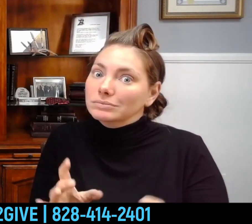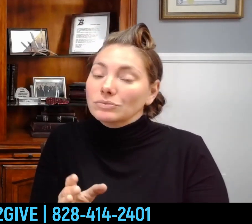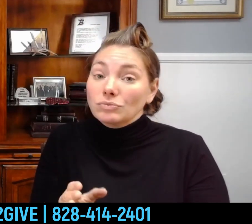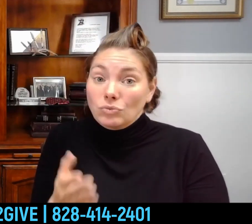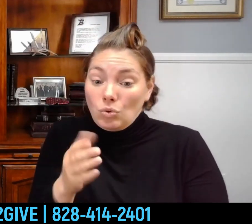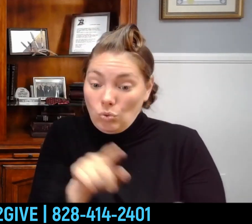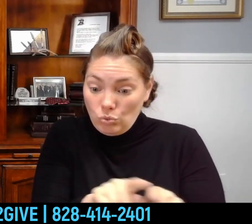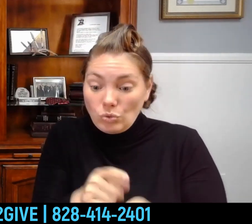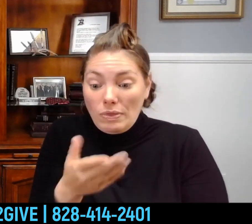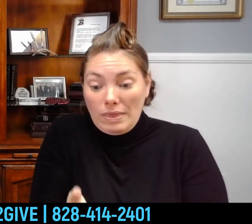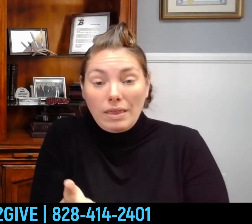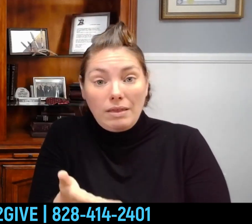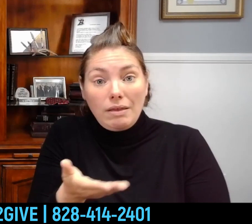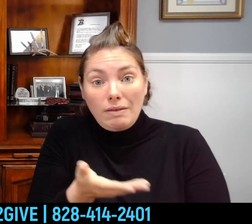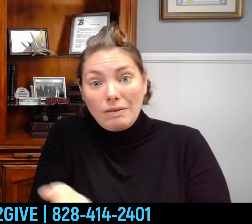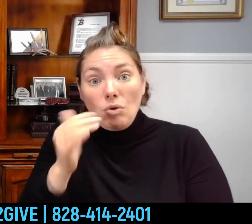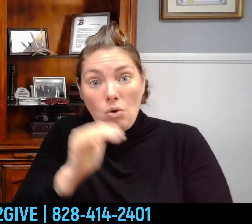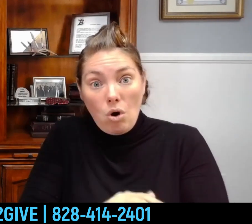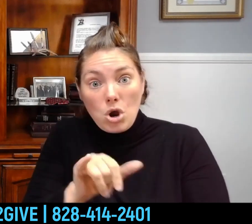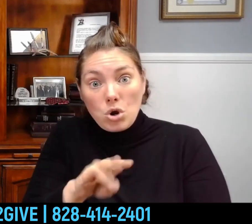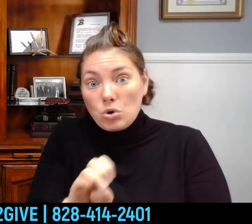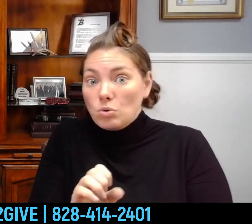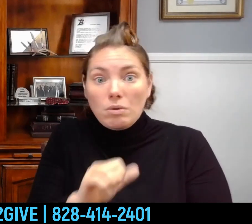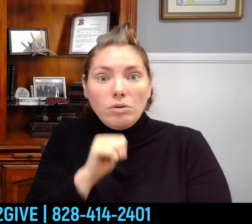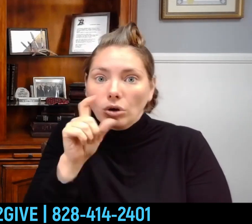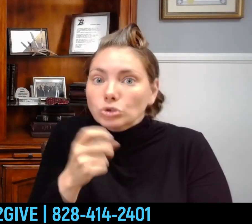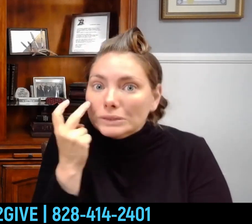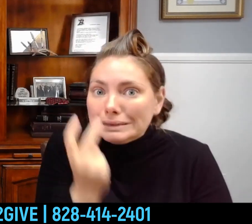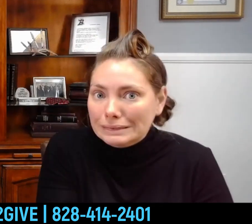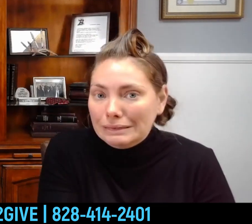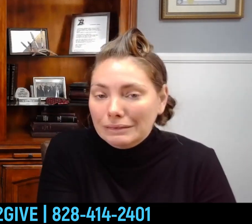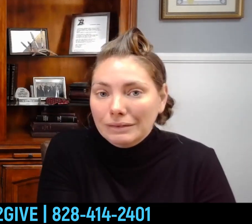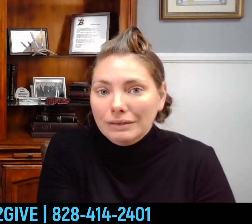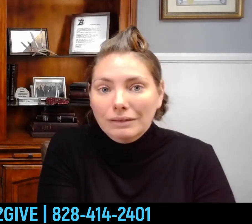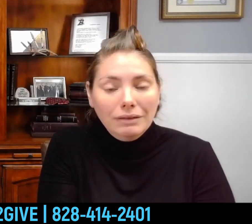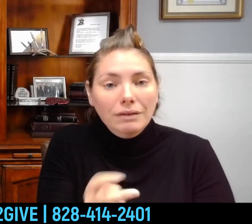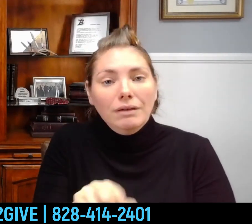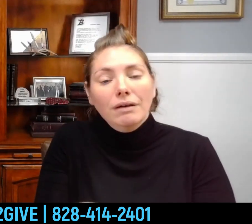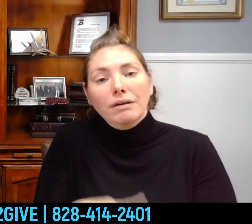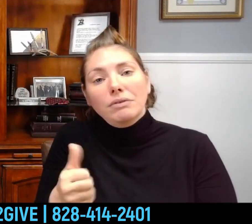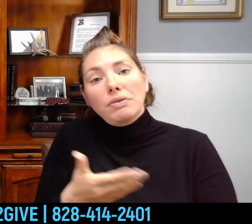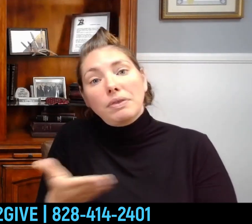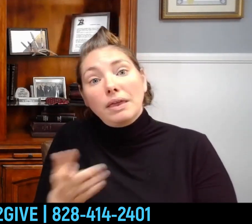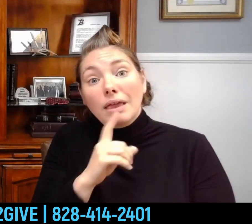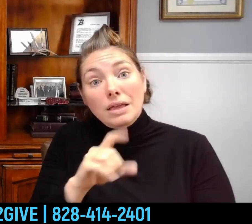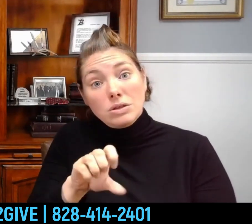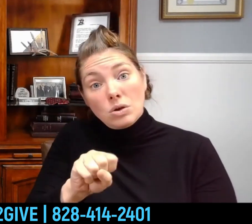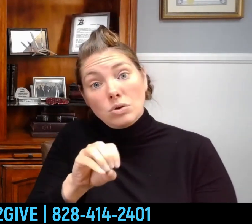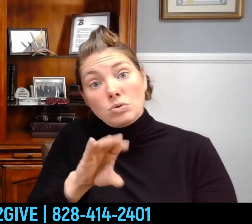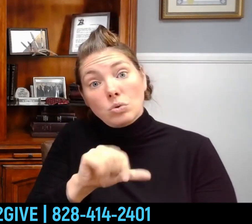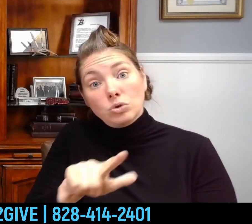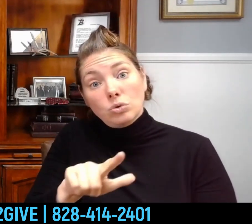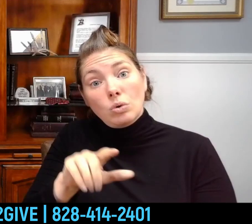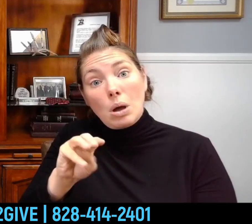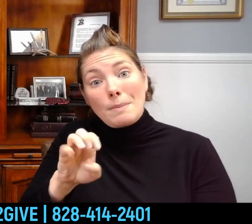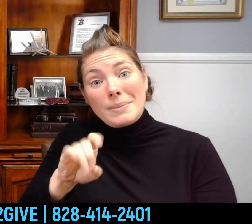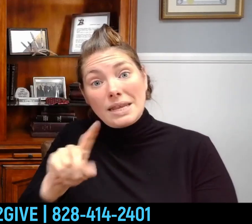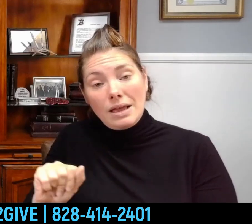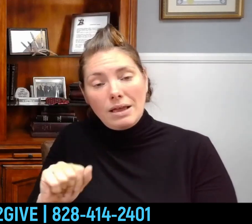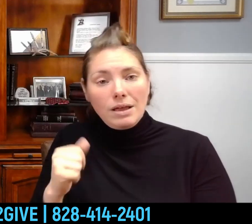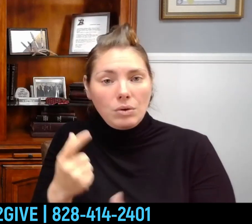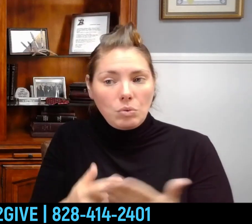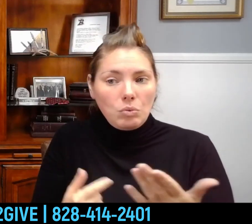here that people shouldn't be seeing. Another thing is social media. What we